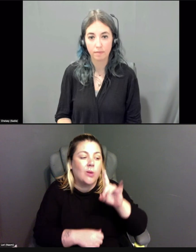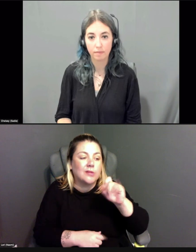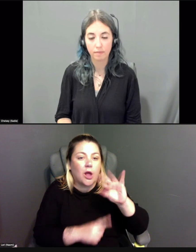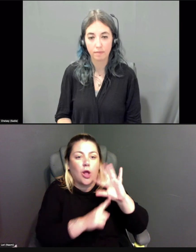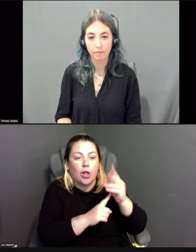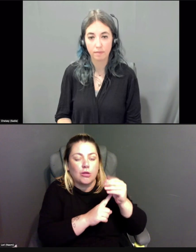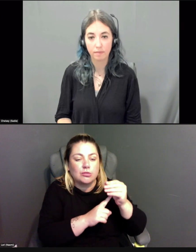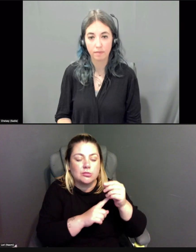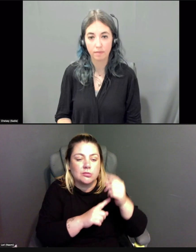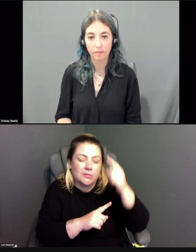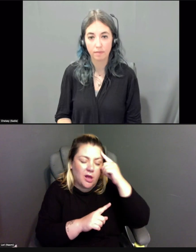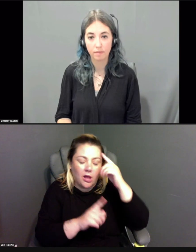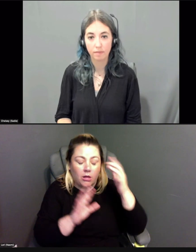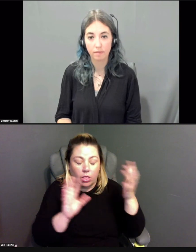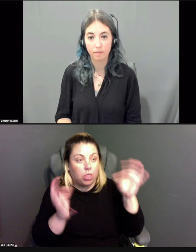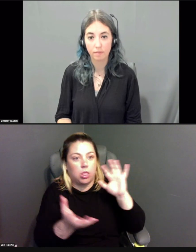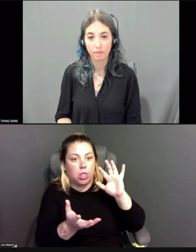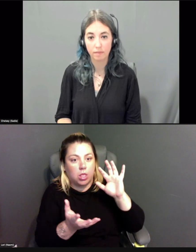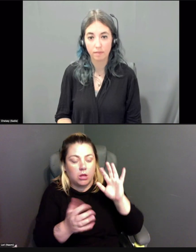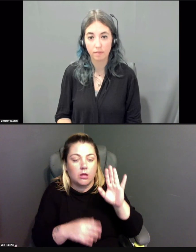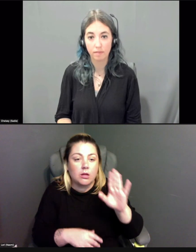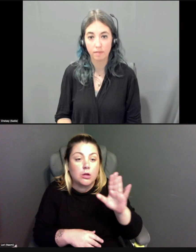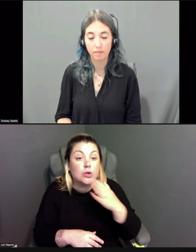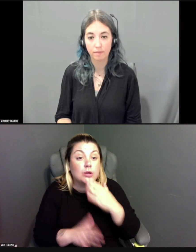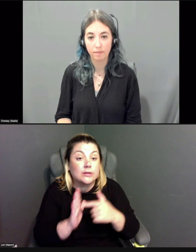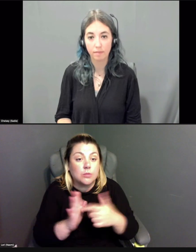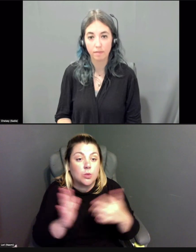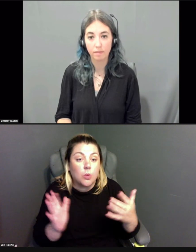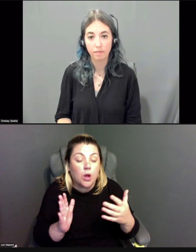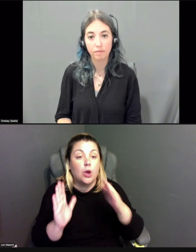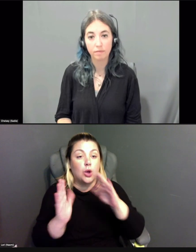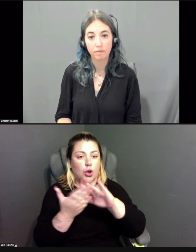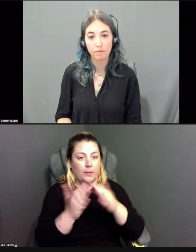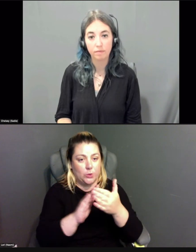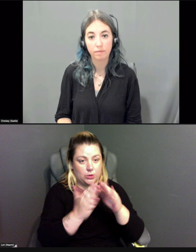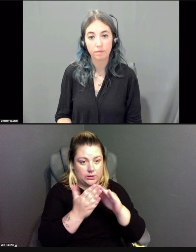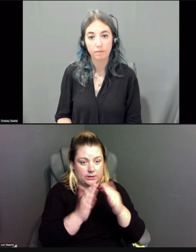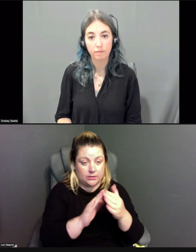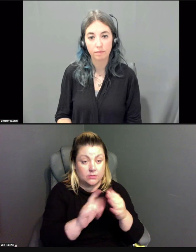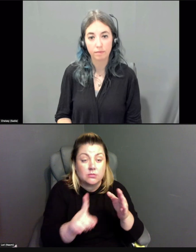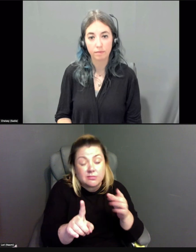lot of times people, and I see this in like commentary about Weight